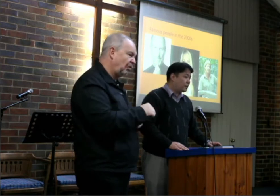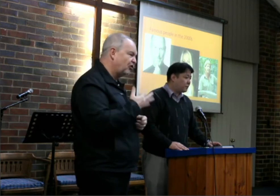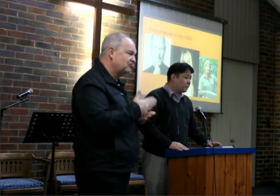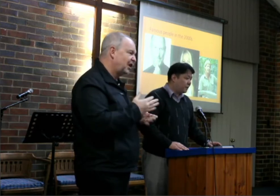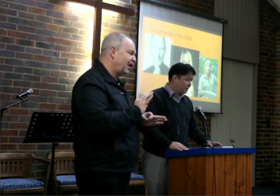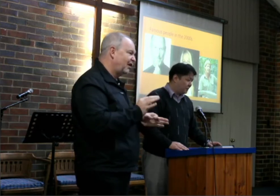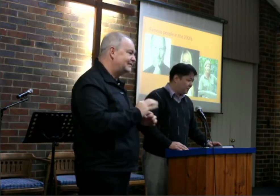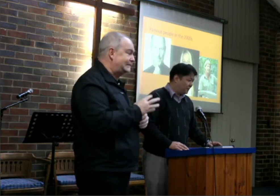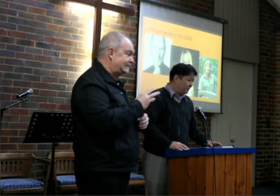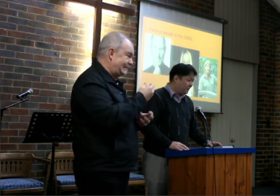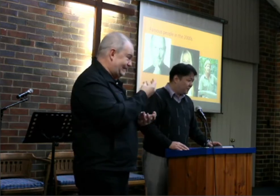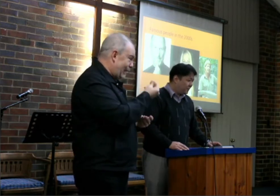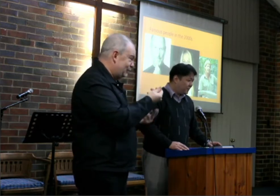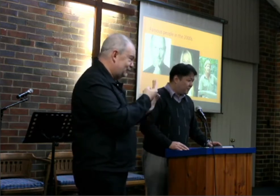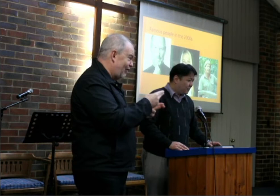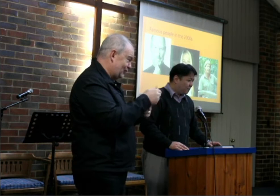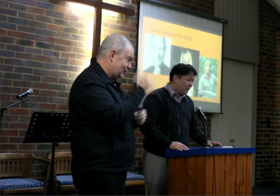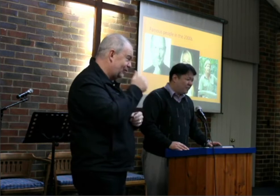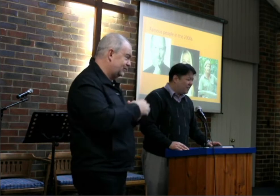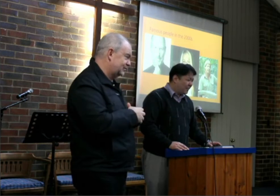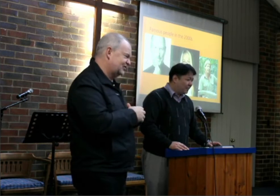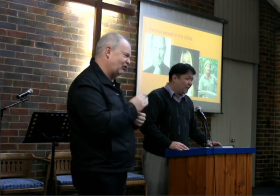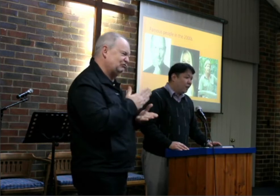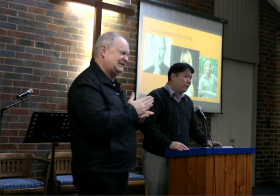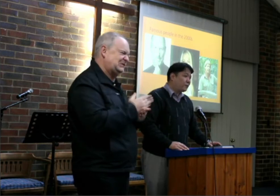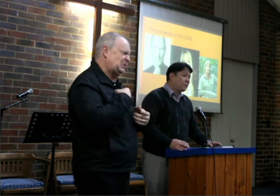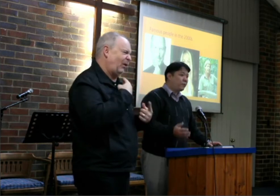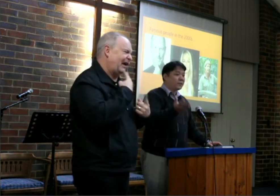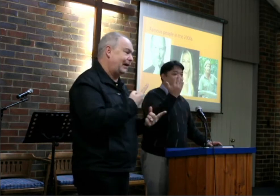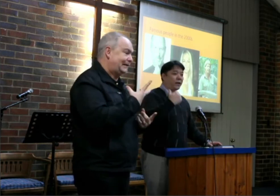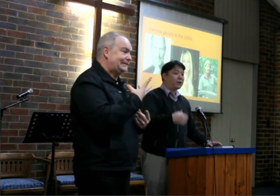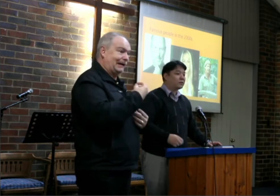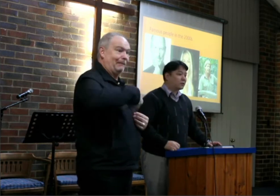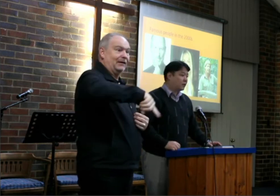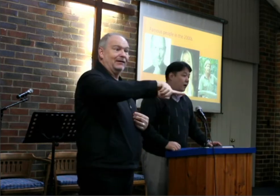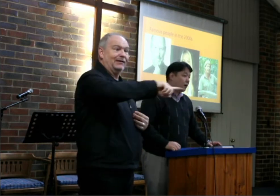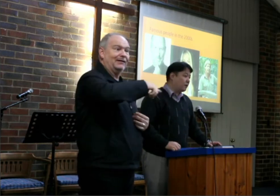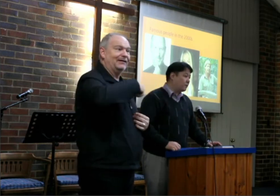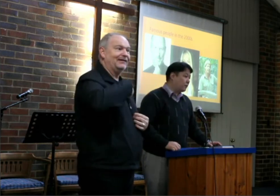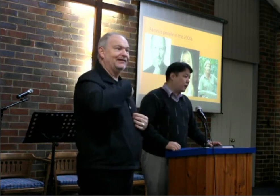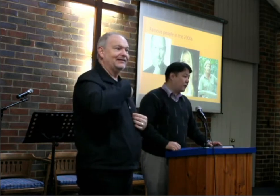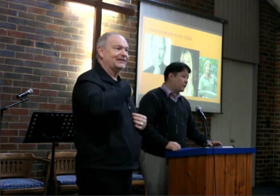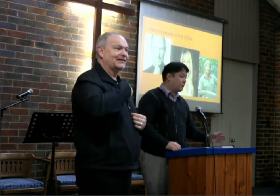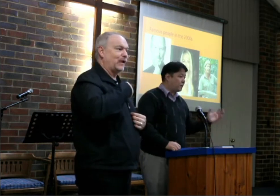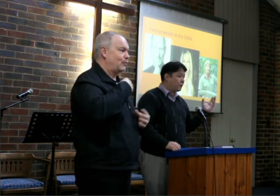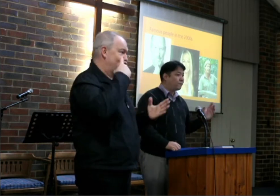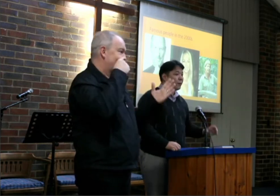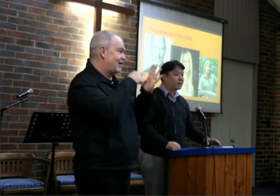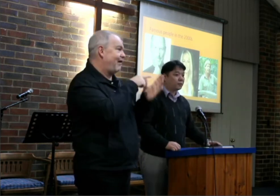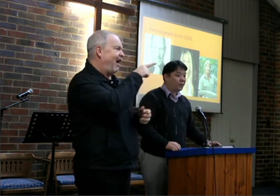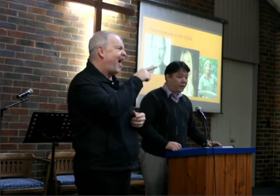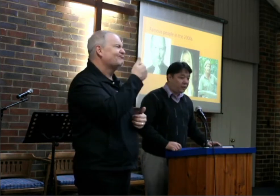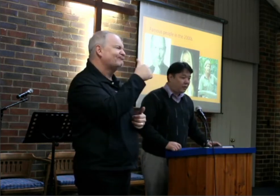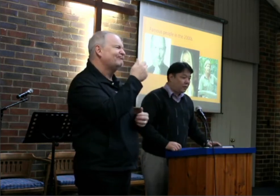you that some of them died? Not really. But for some of us here, adults, recognizing some of them have